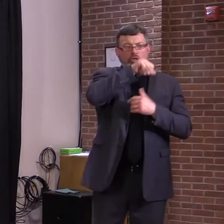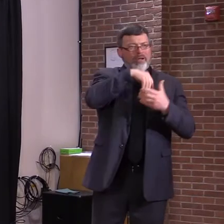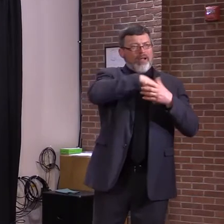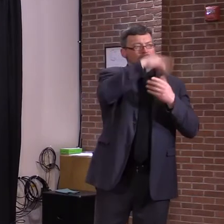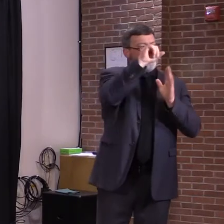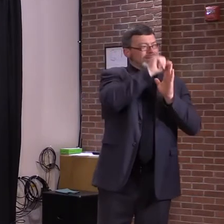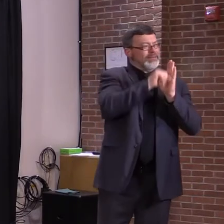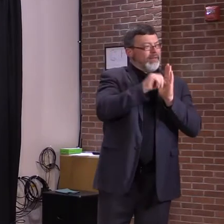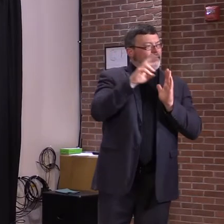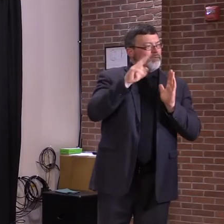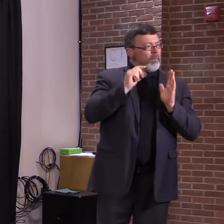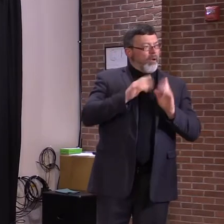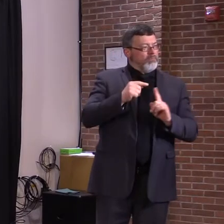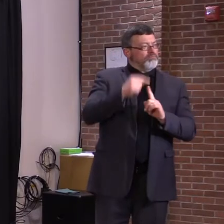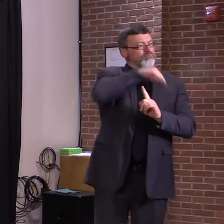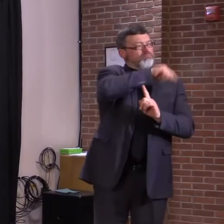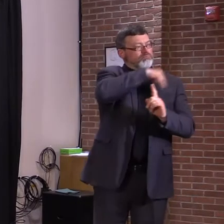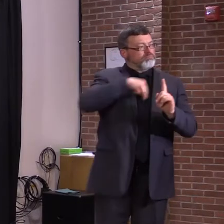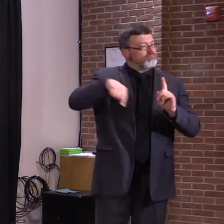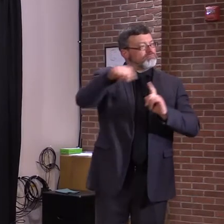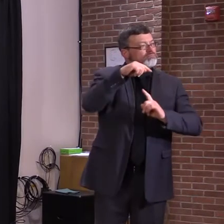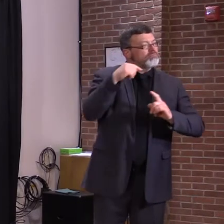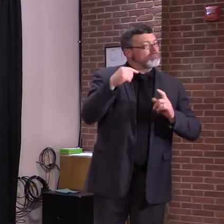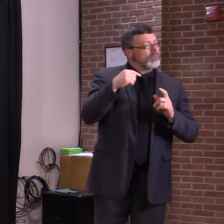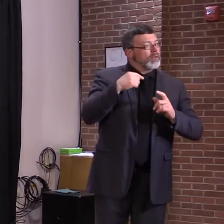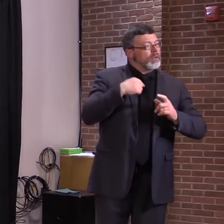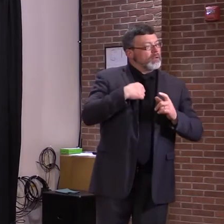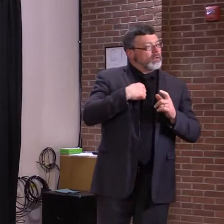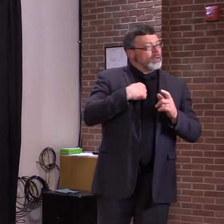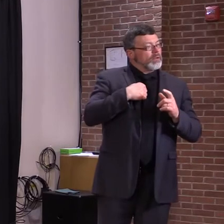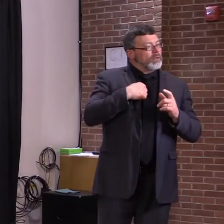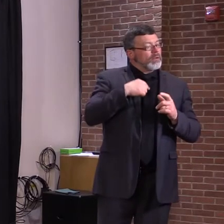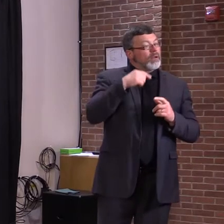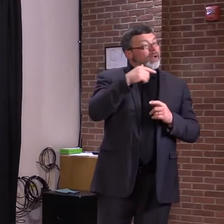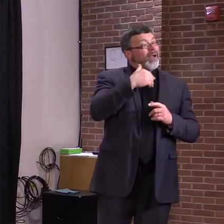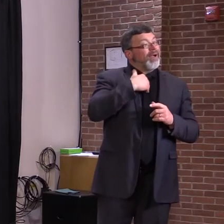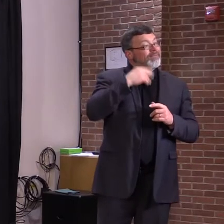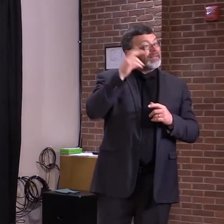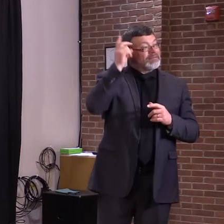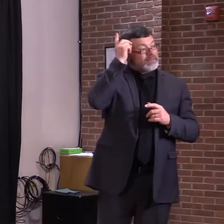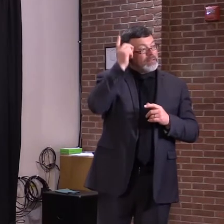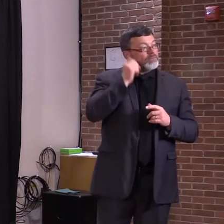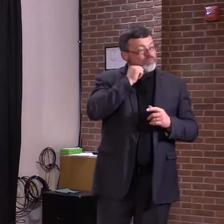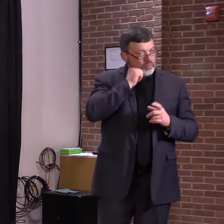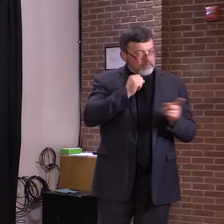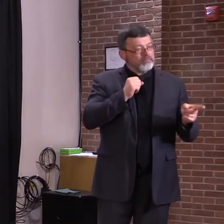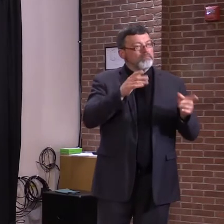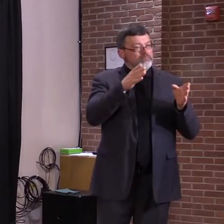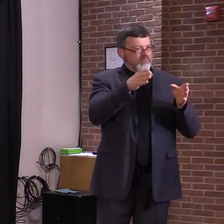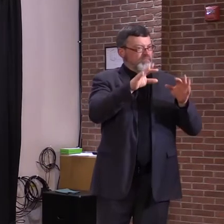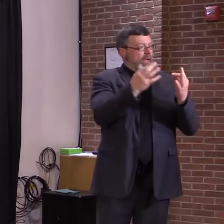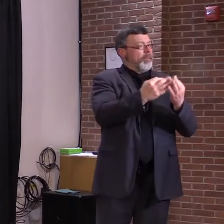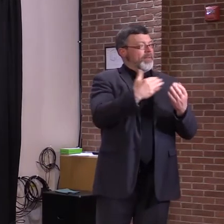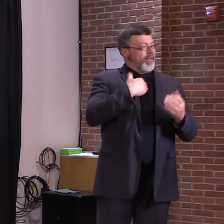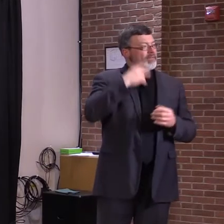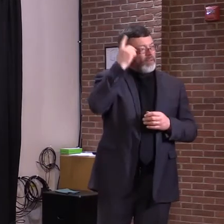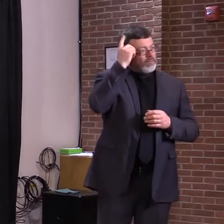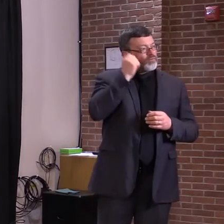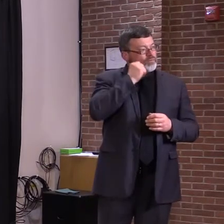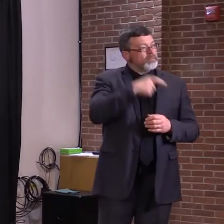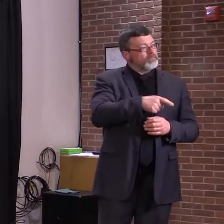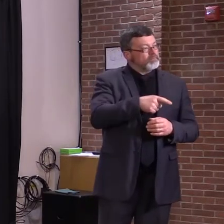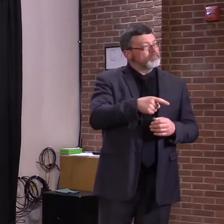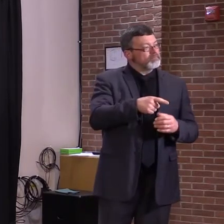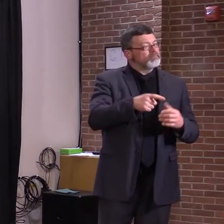son has Down syndrome, and this family has a son, a teenager with Down syndrome, also has also other